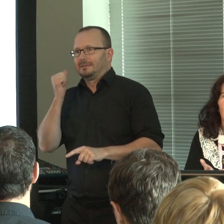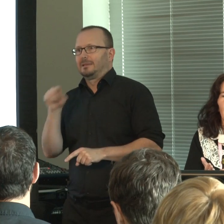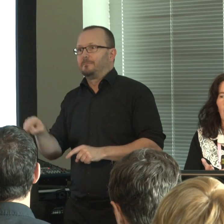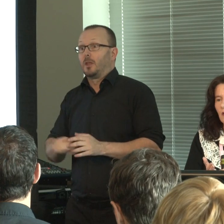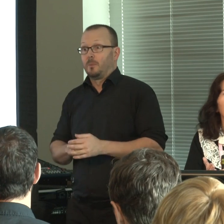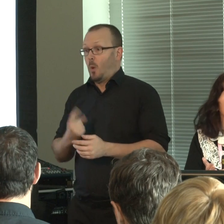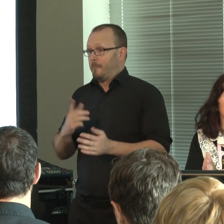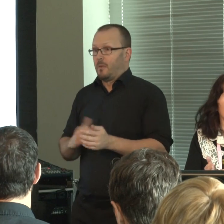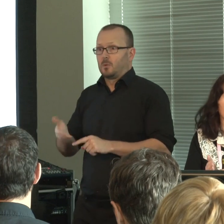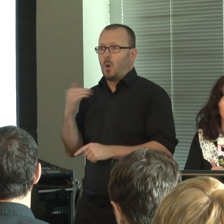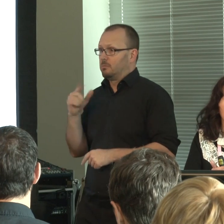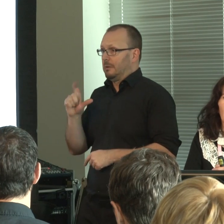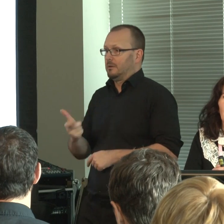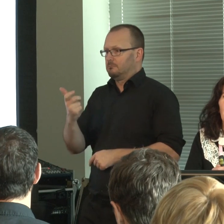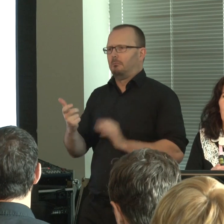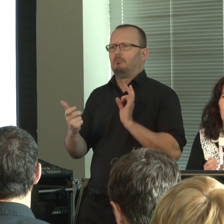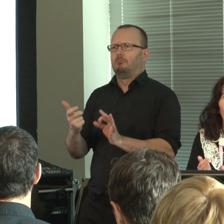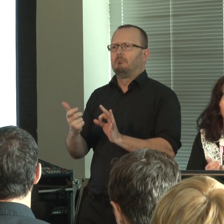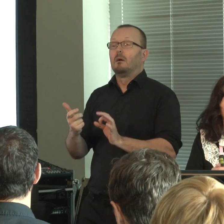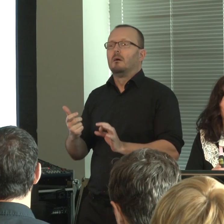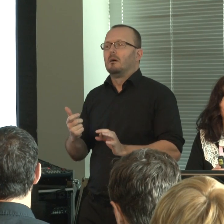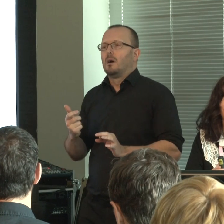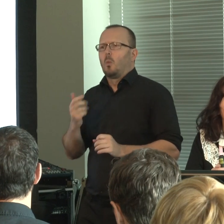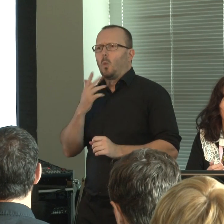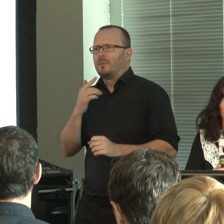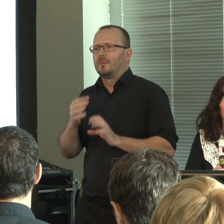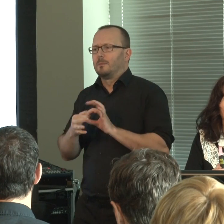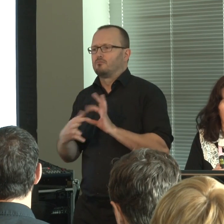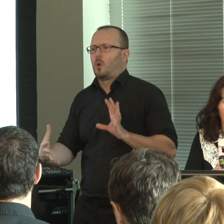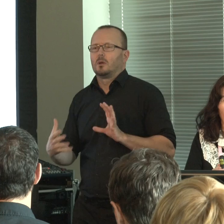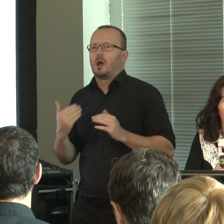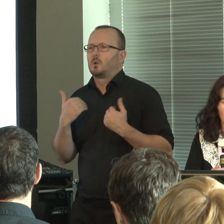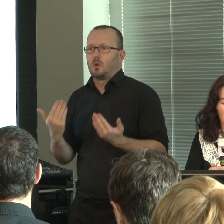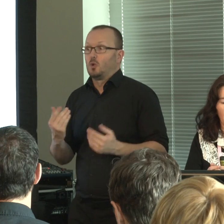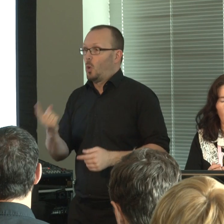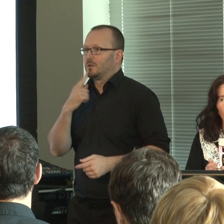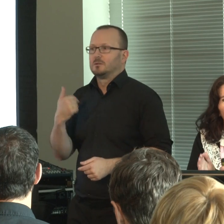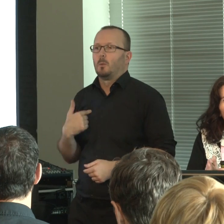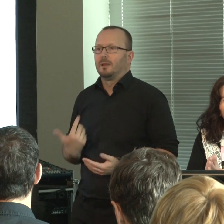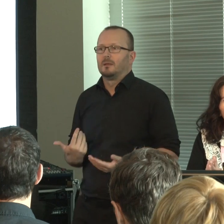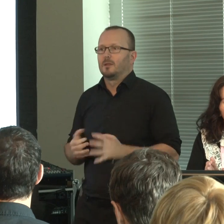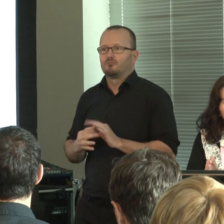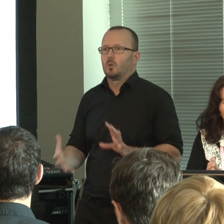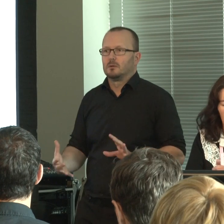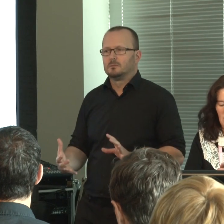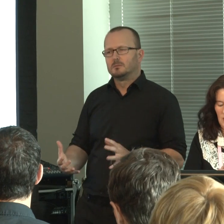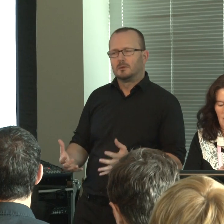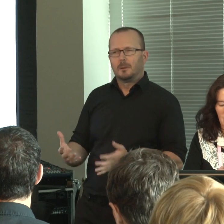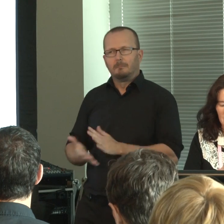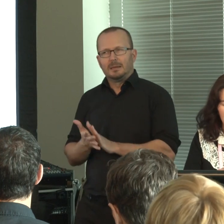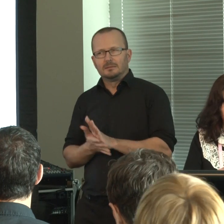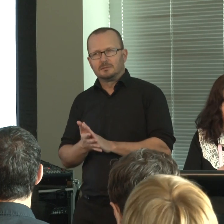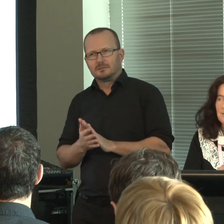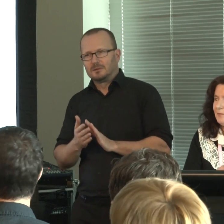month or so ago because I was testing one, but I don't know when they broke and nobody's told me that they're broken. So I'm not sure how well they're being used. There